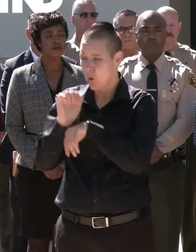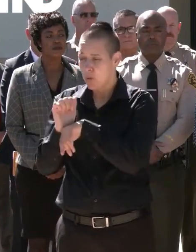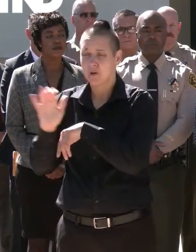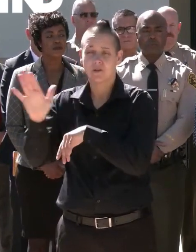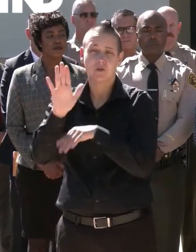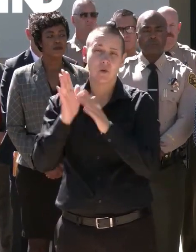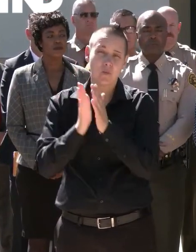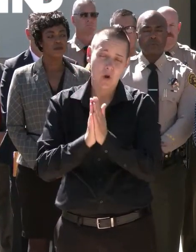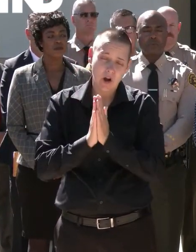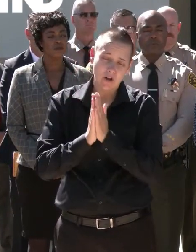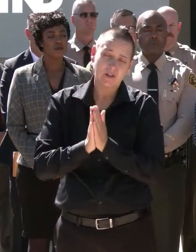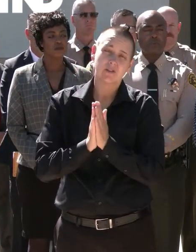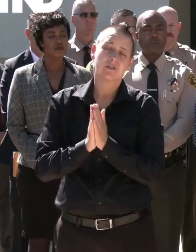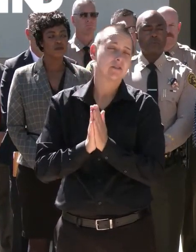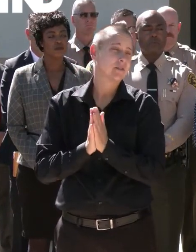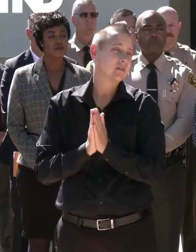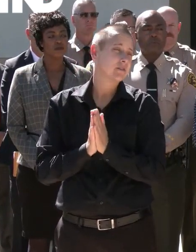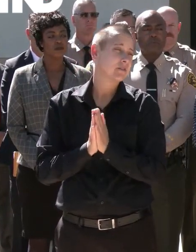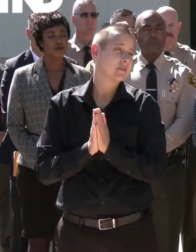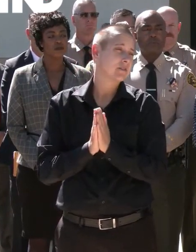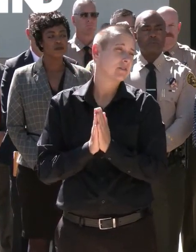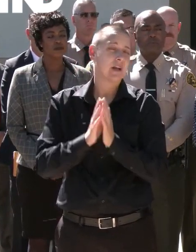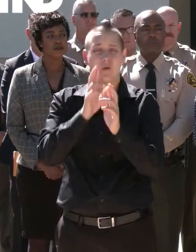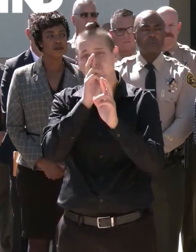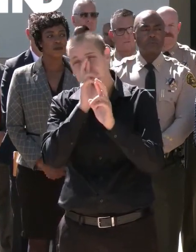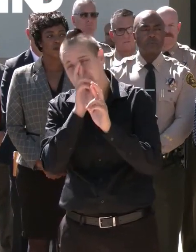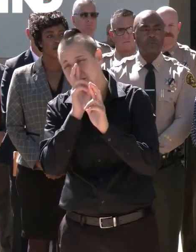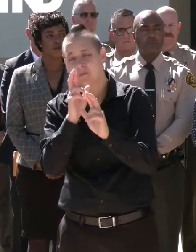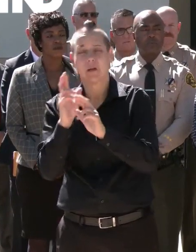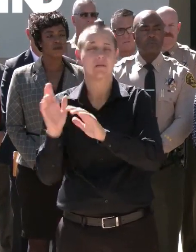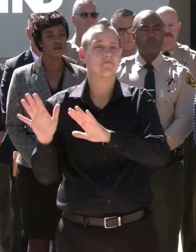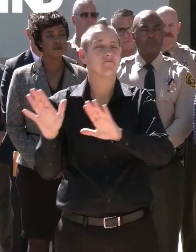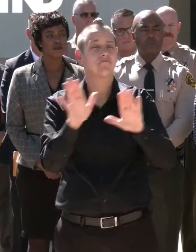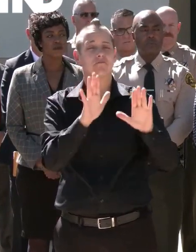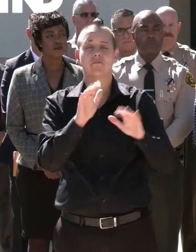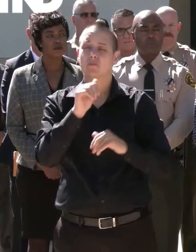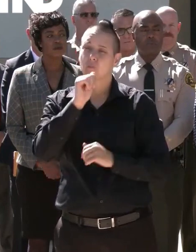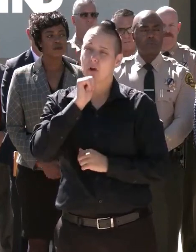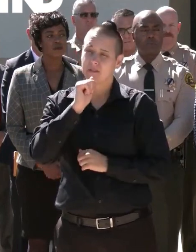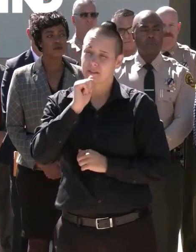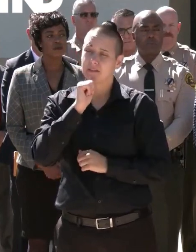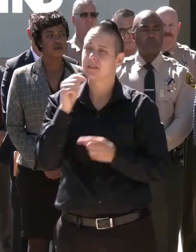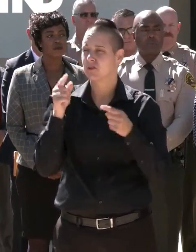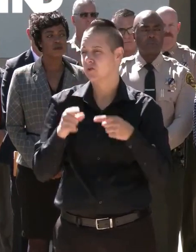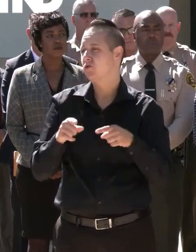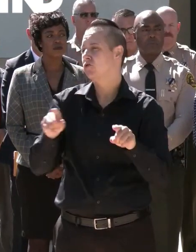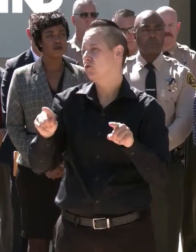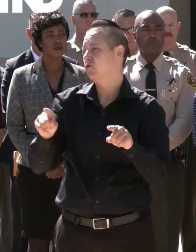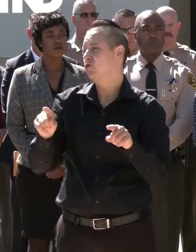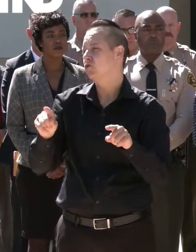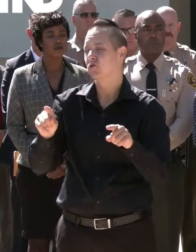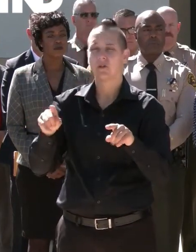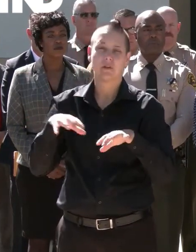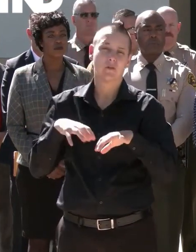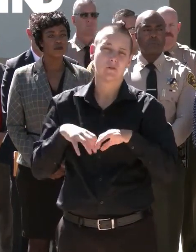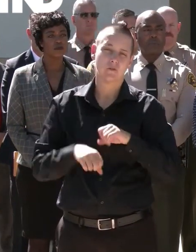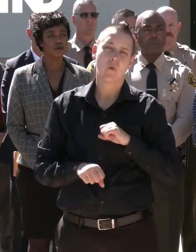in your prayers and respect everyone's privacy during our time of